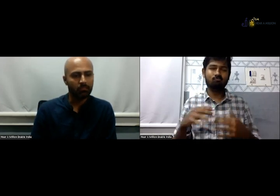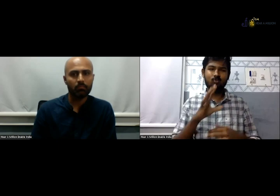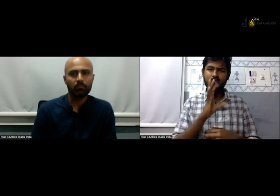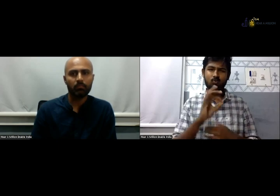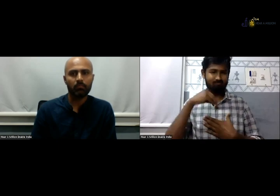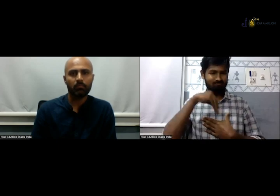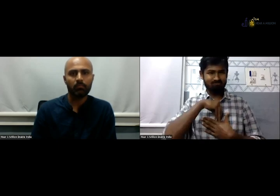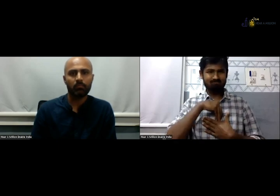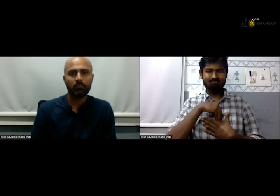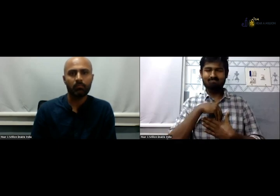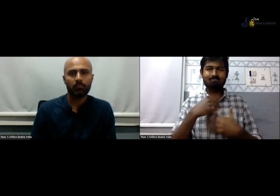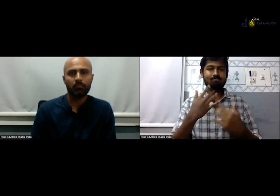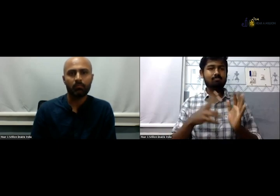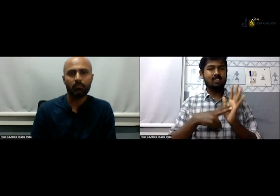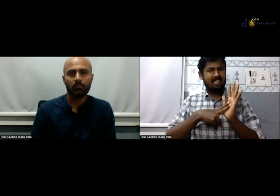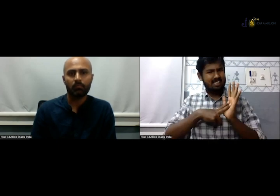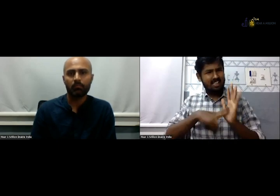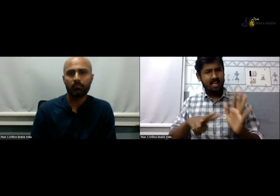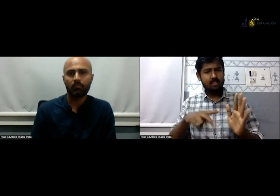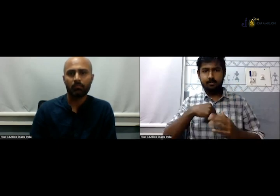that Sudamini, she